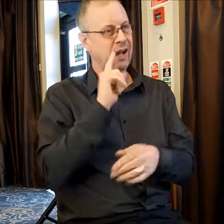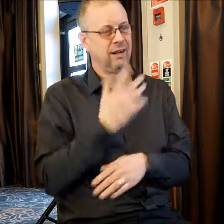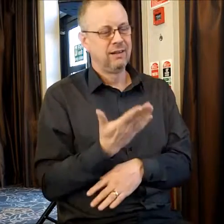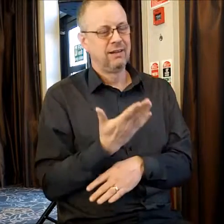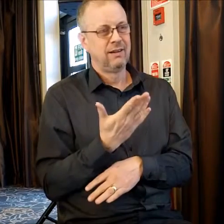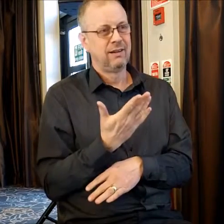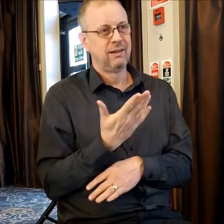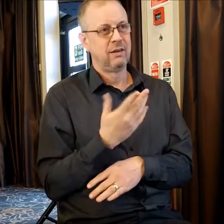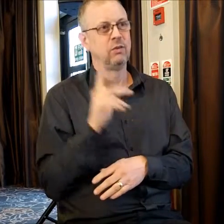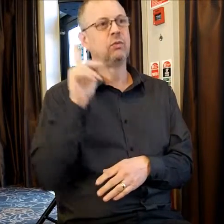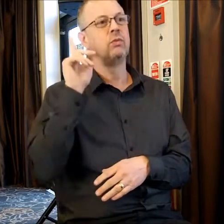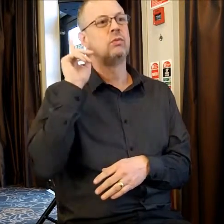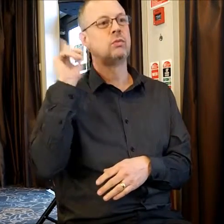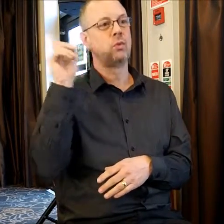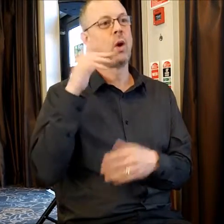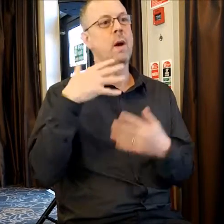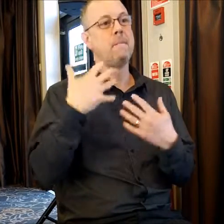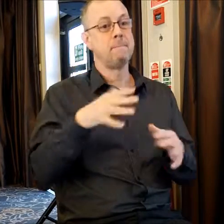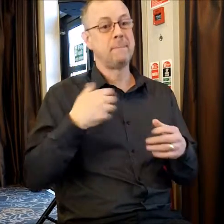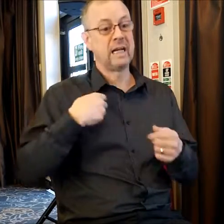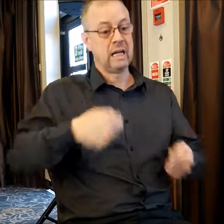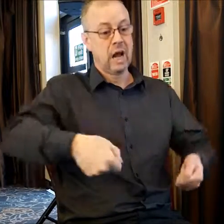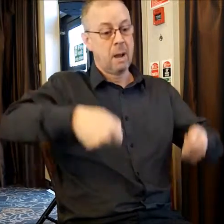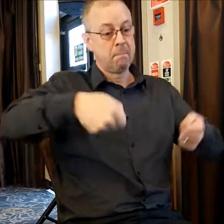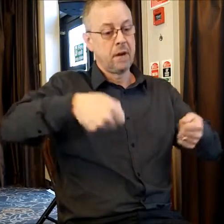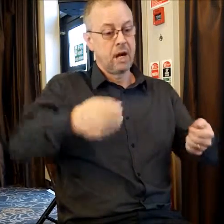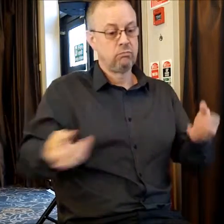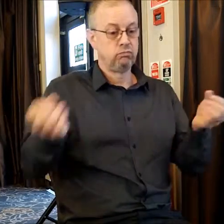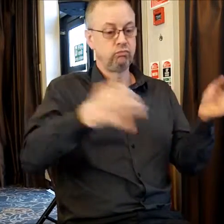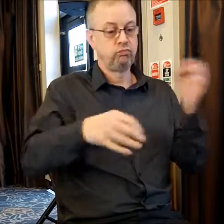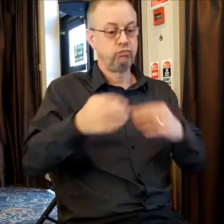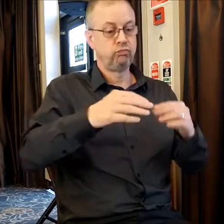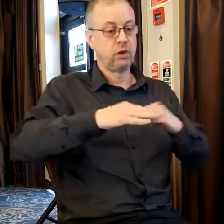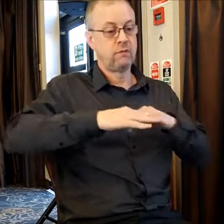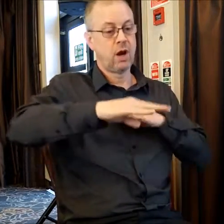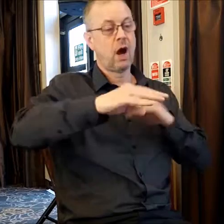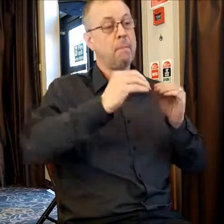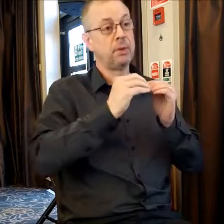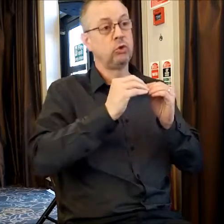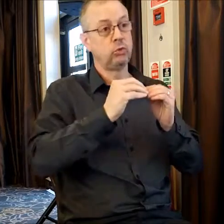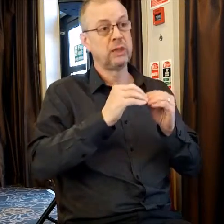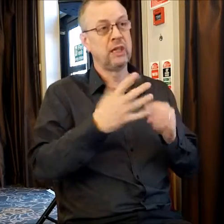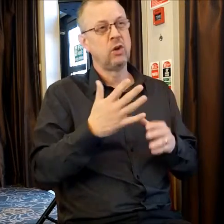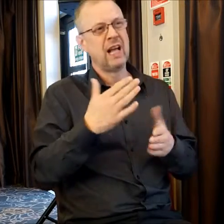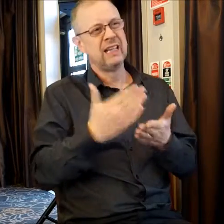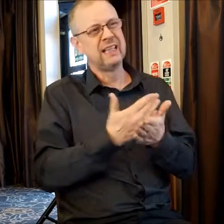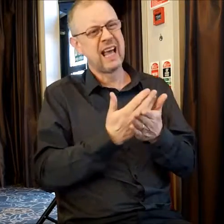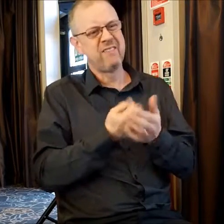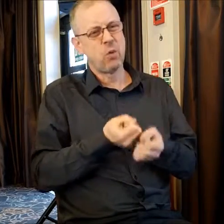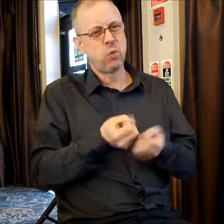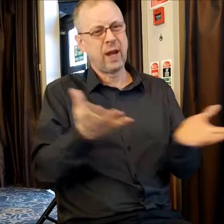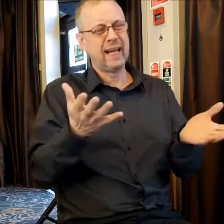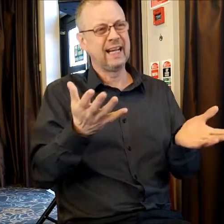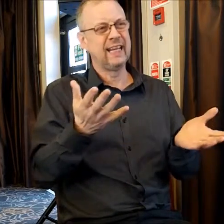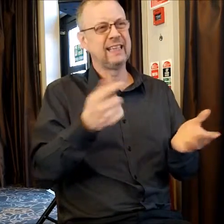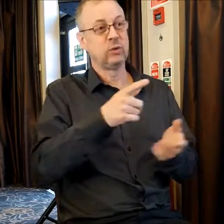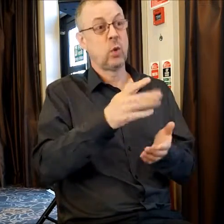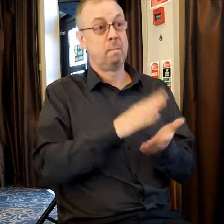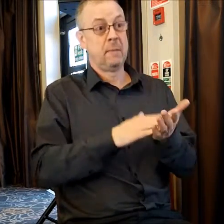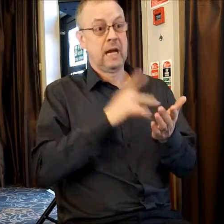started packaging bitumen in bags to reduce the waste and to increase the amount that you could ship in a container. So